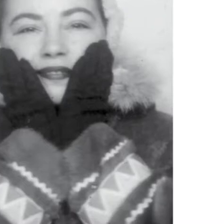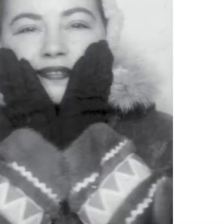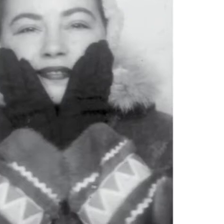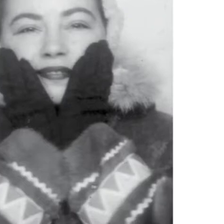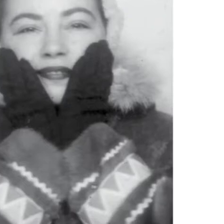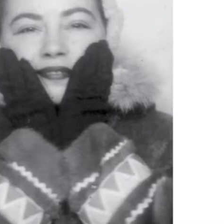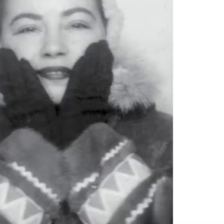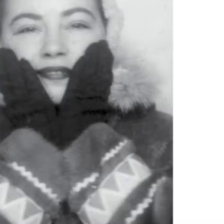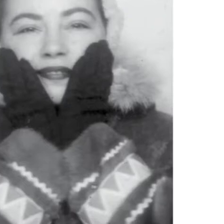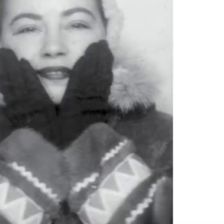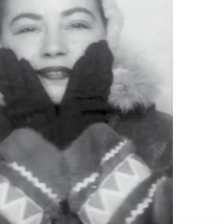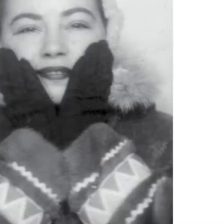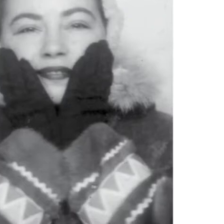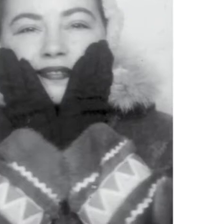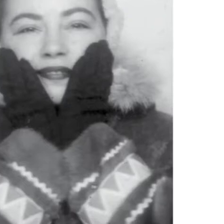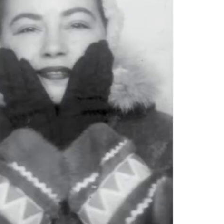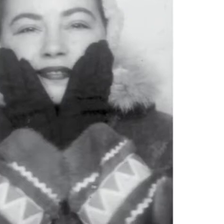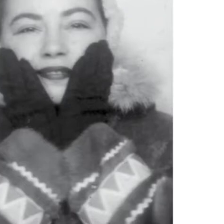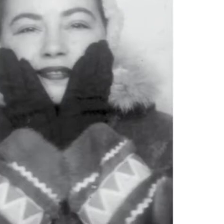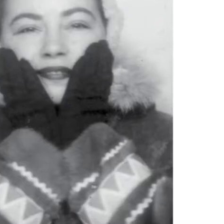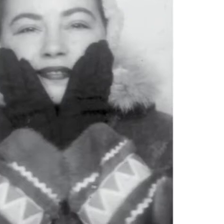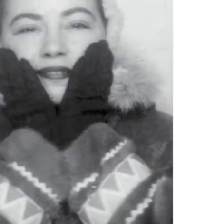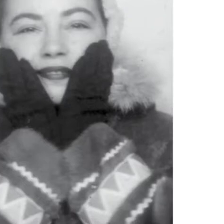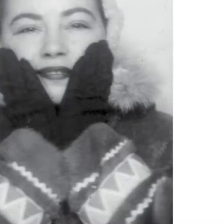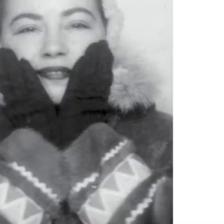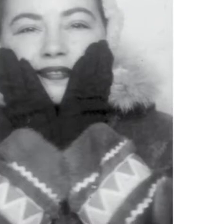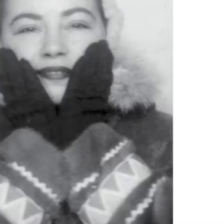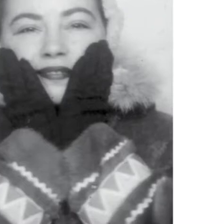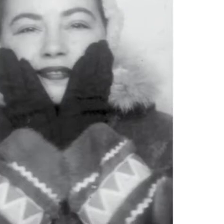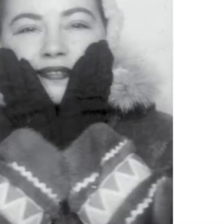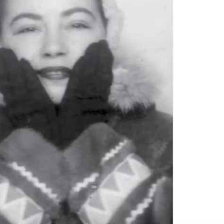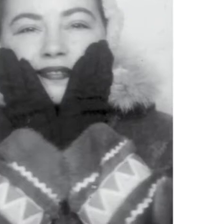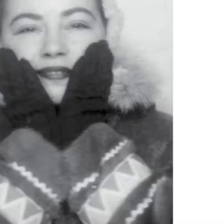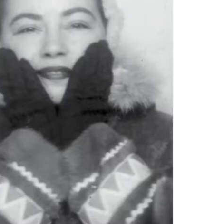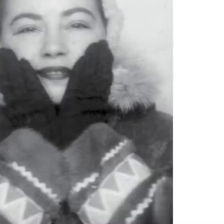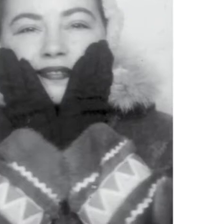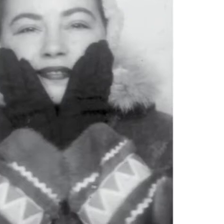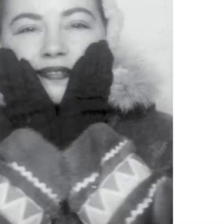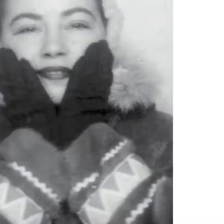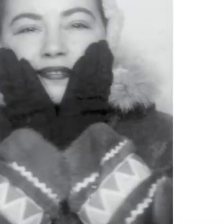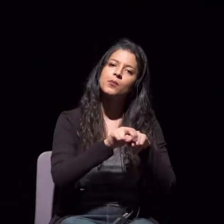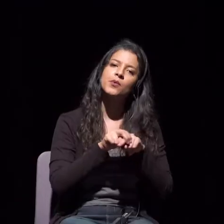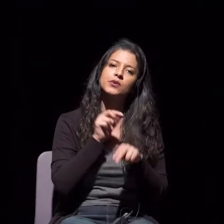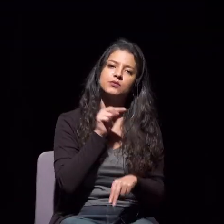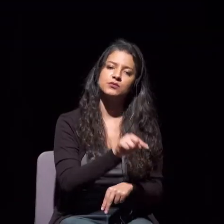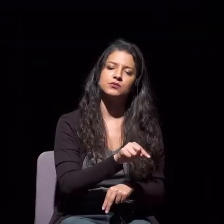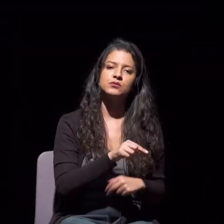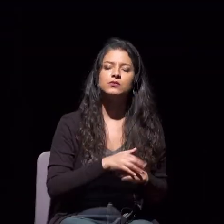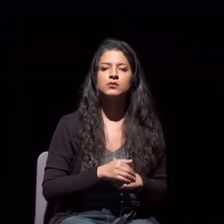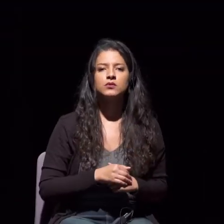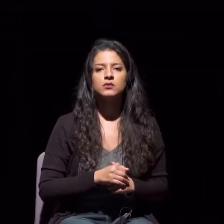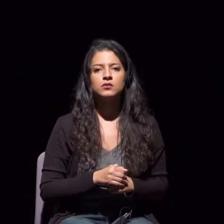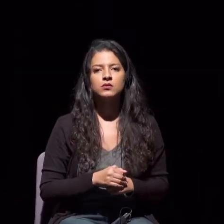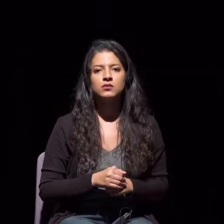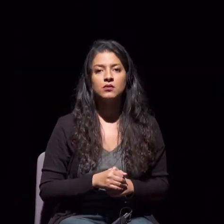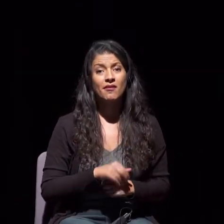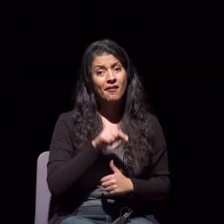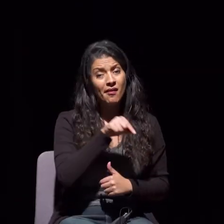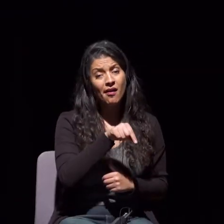memories. For many like Joseph, these personal archives are often non-existent or